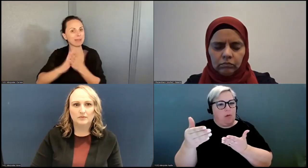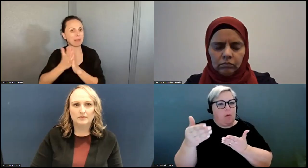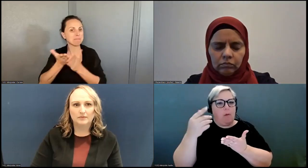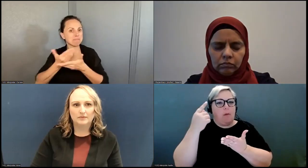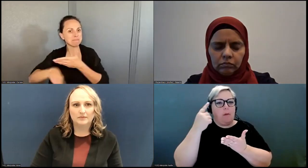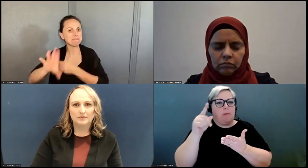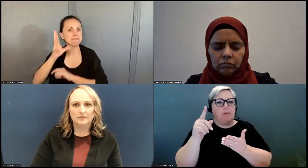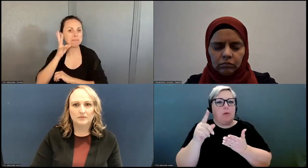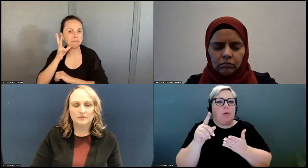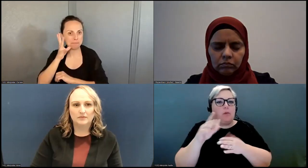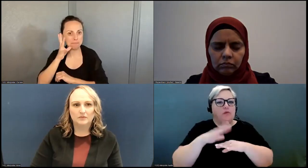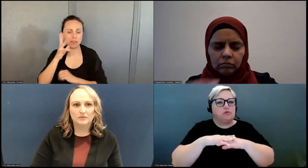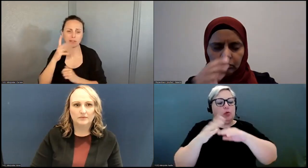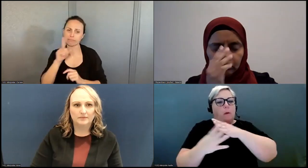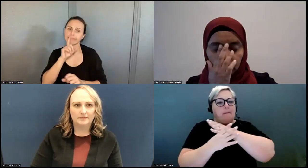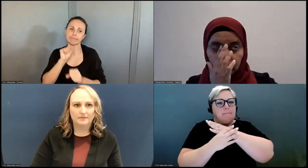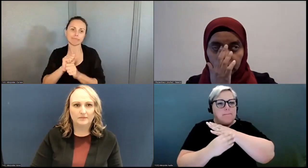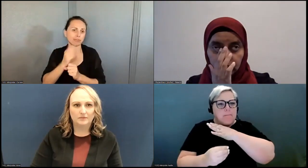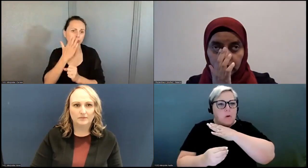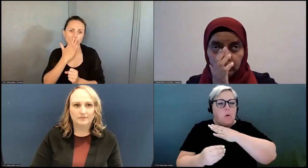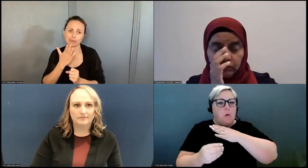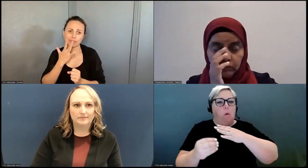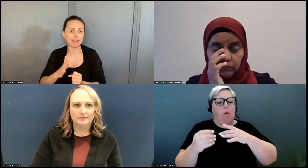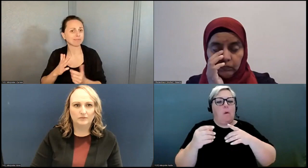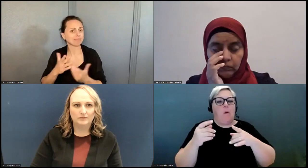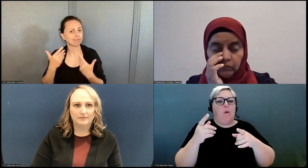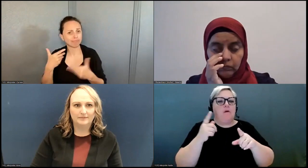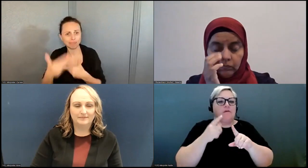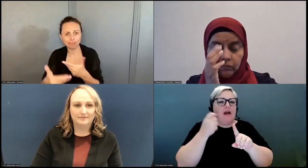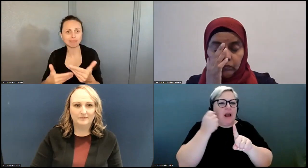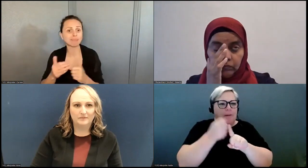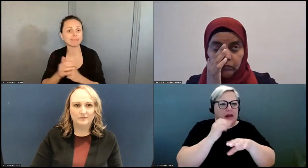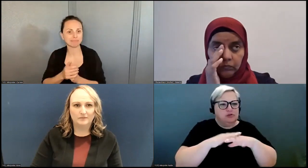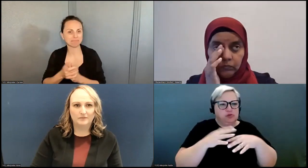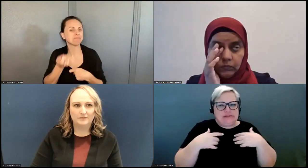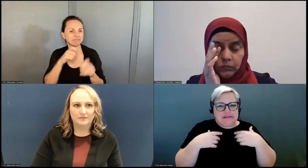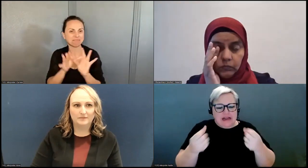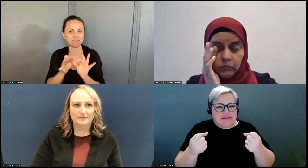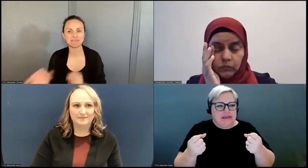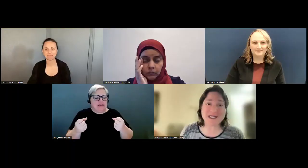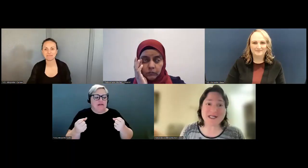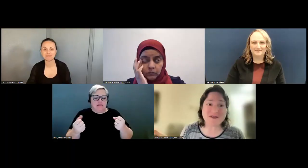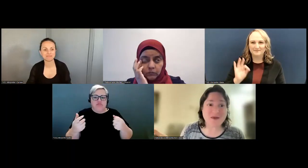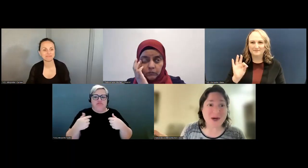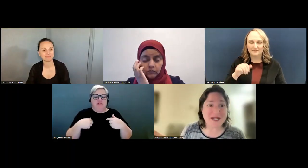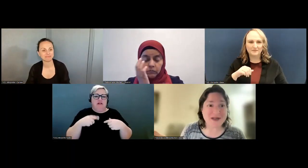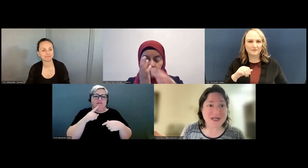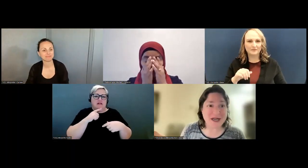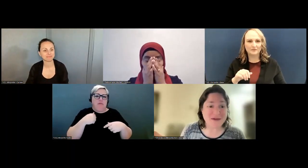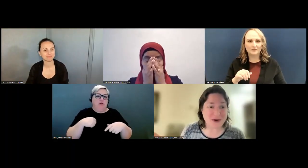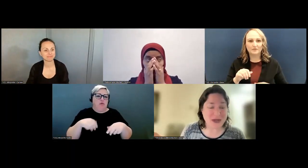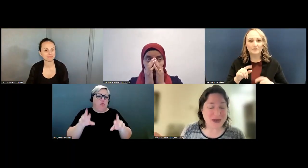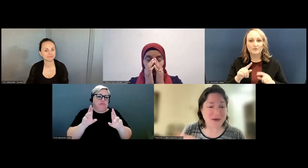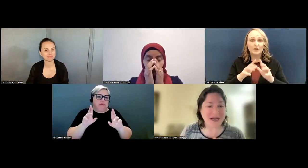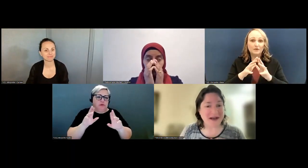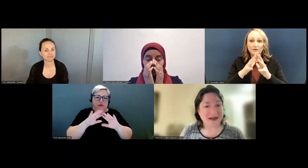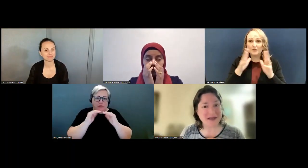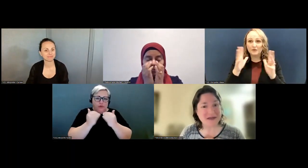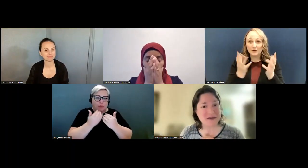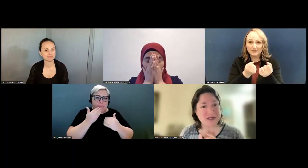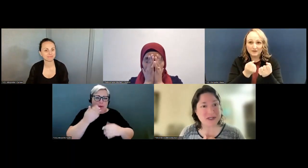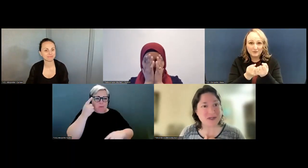motherhood. We truly wish you all the best. And you know, there's lots of support even here for